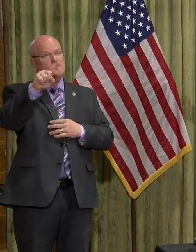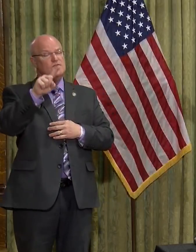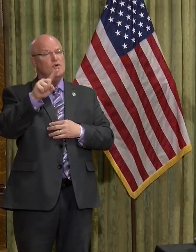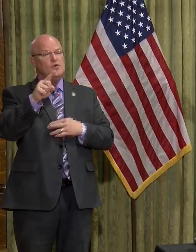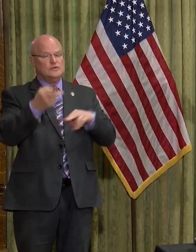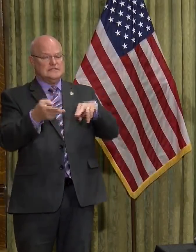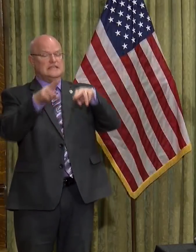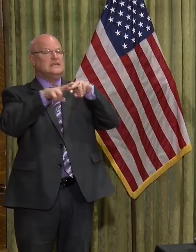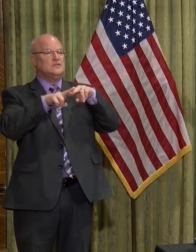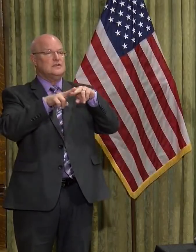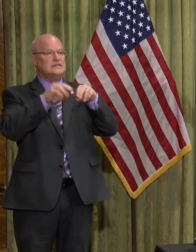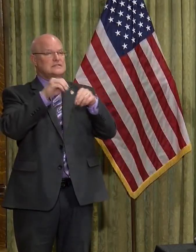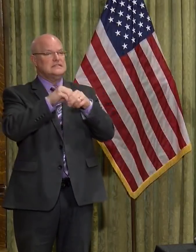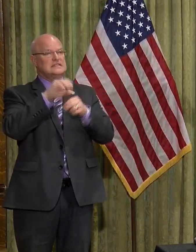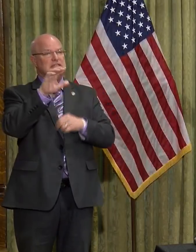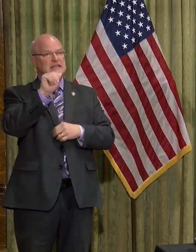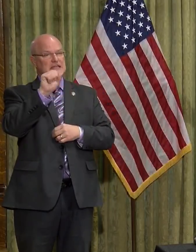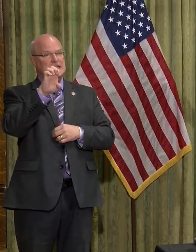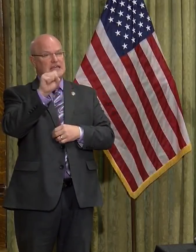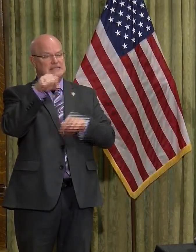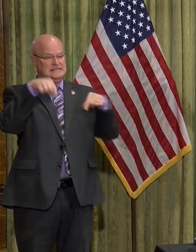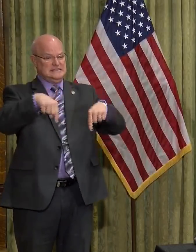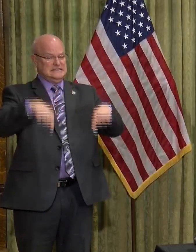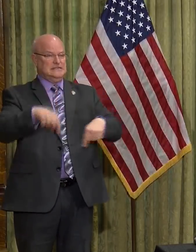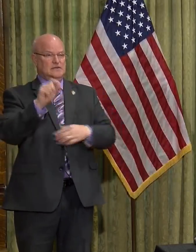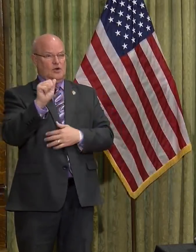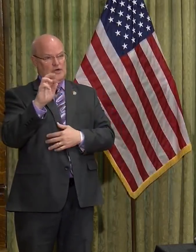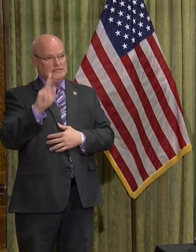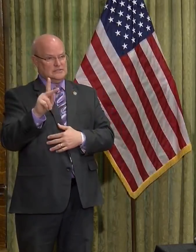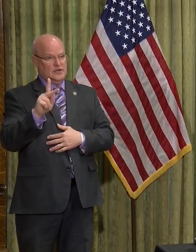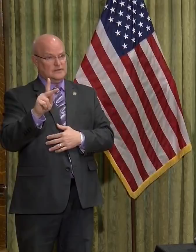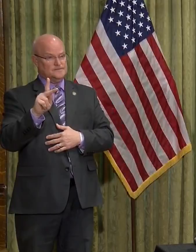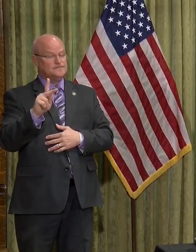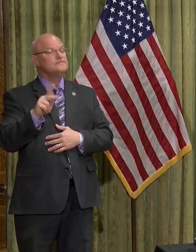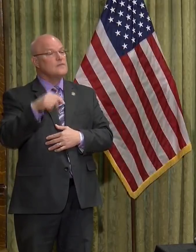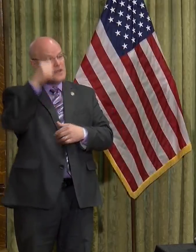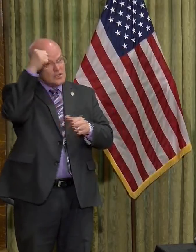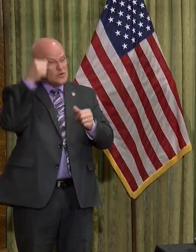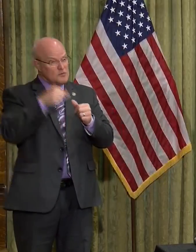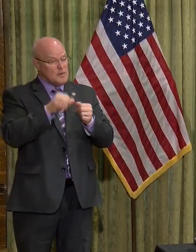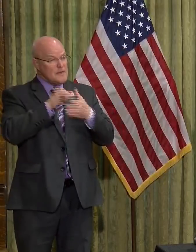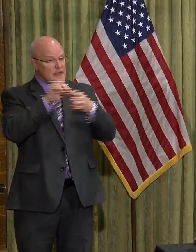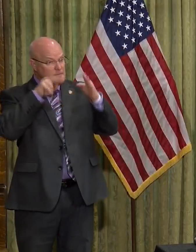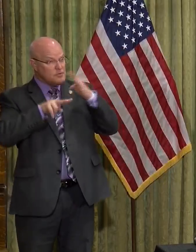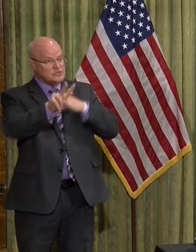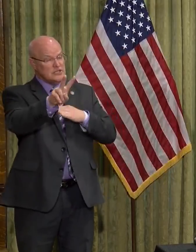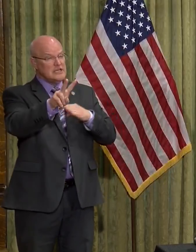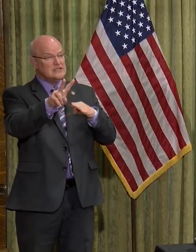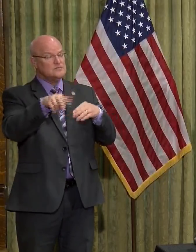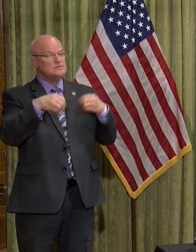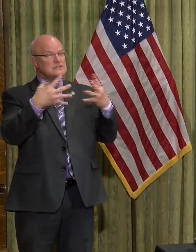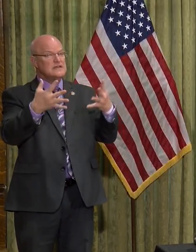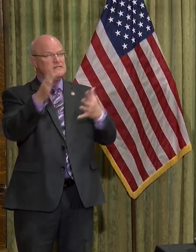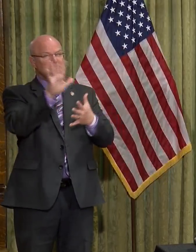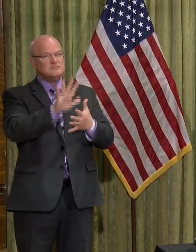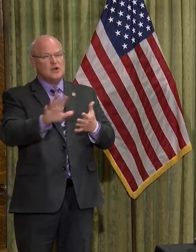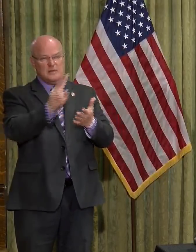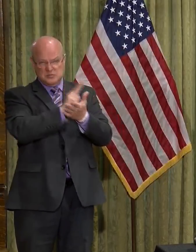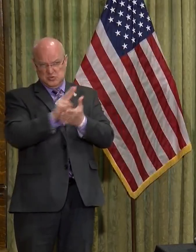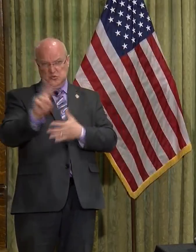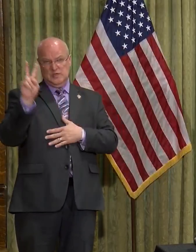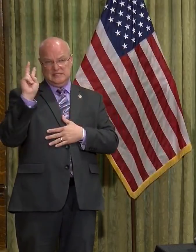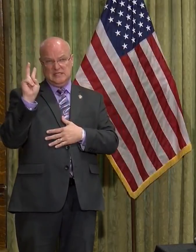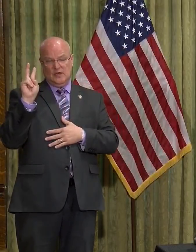the increase in cases in Arkansas. And if you remember, that projection was given probably about 2 weeks ago